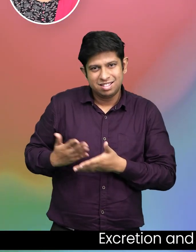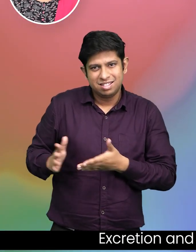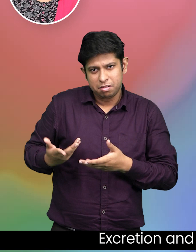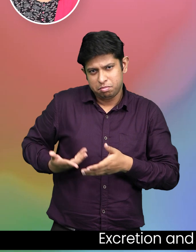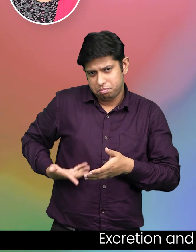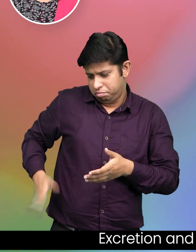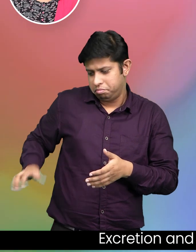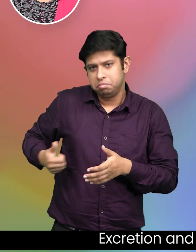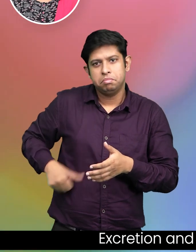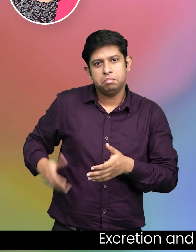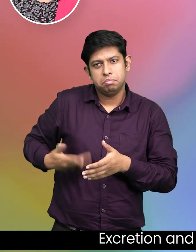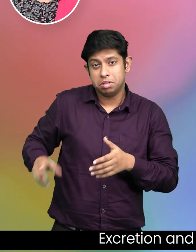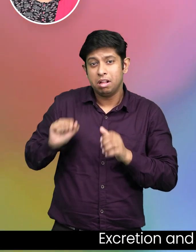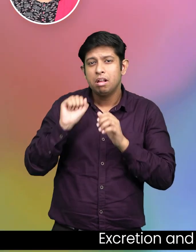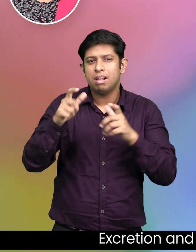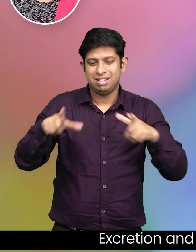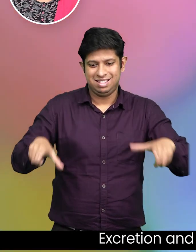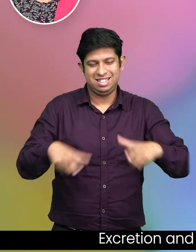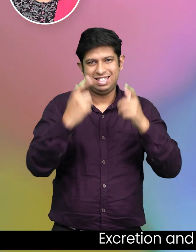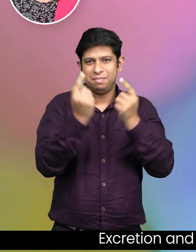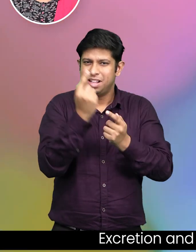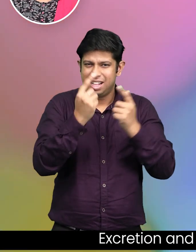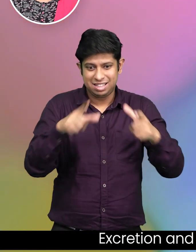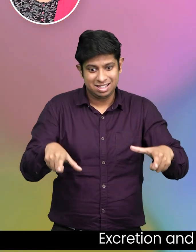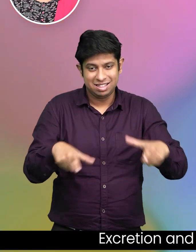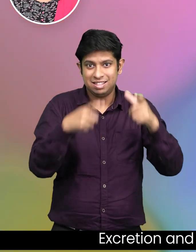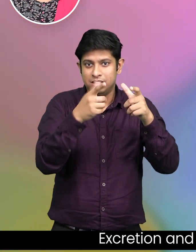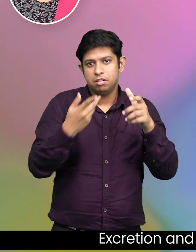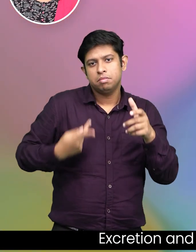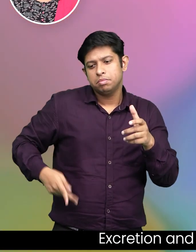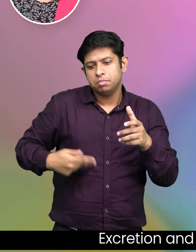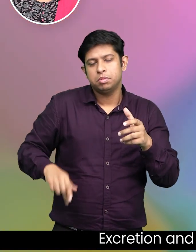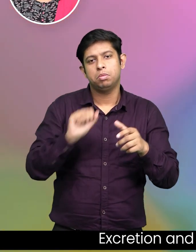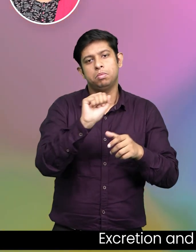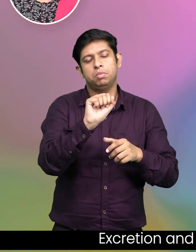Excretion and release of a substance in plants.